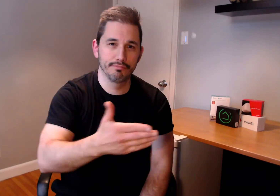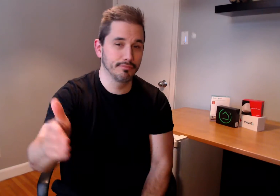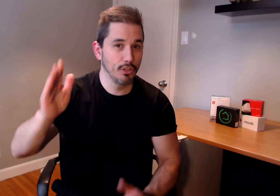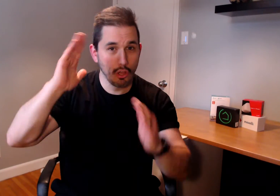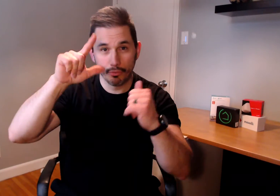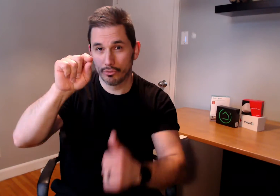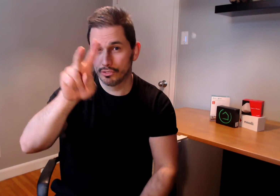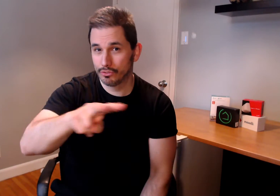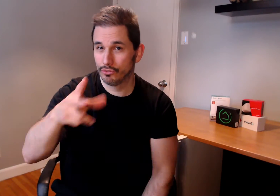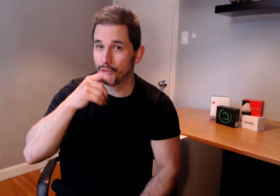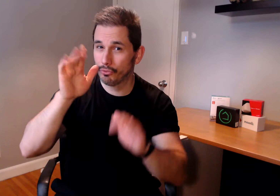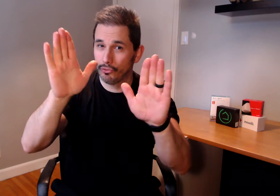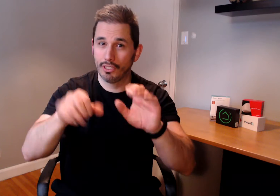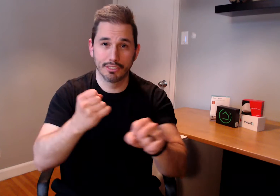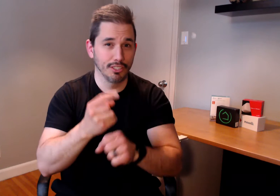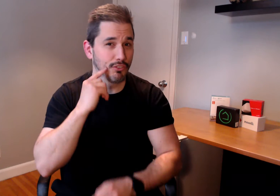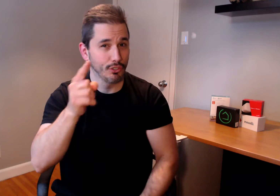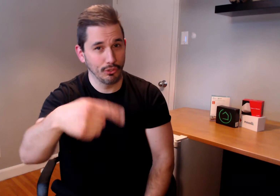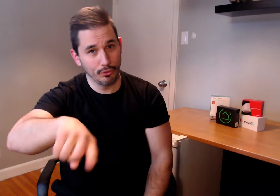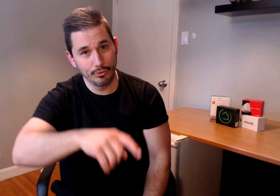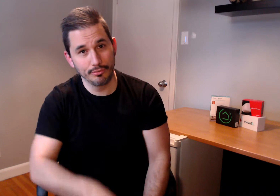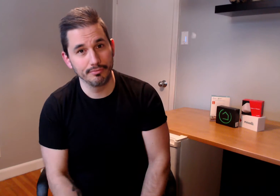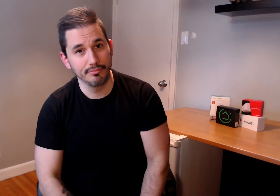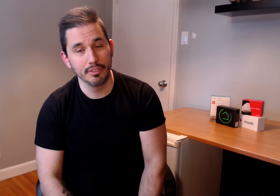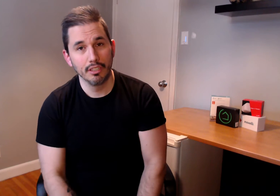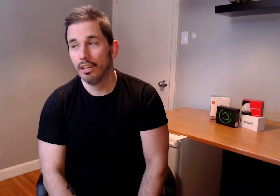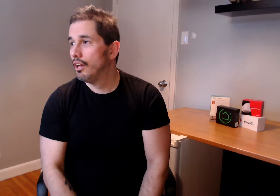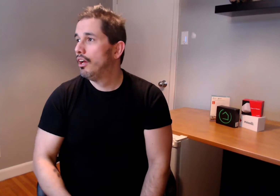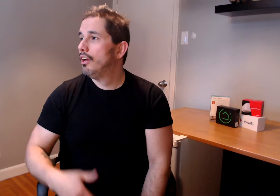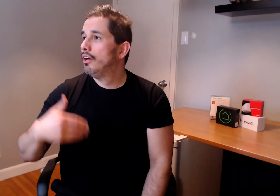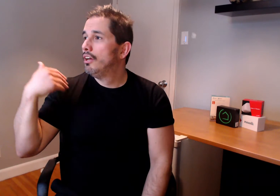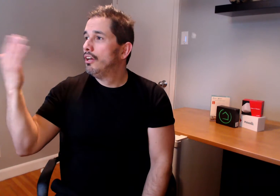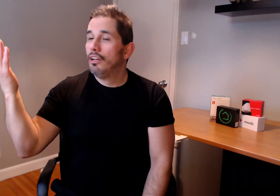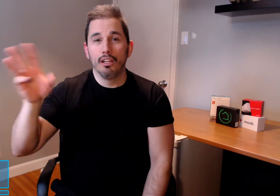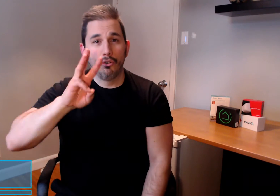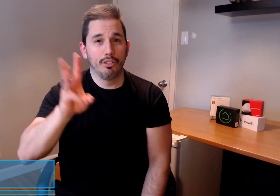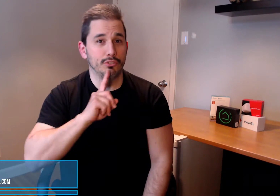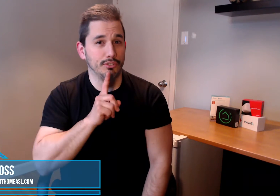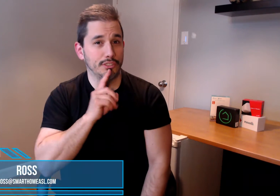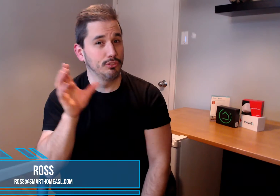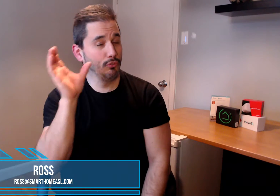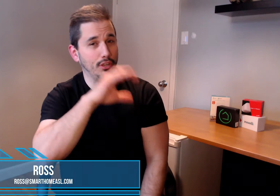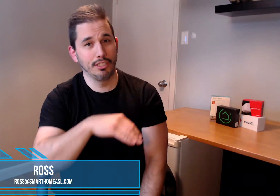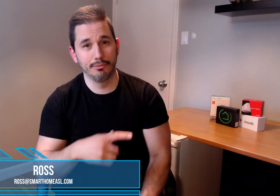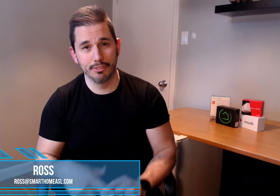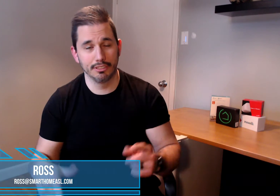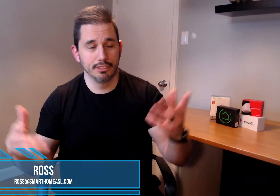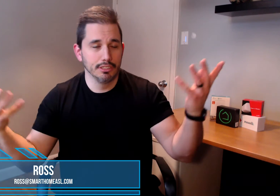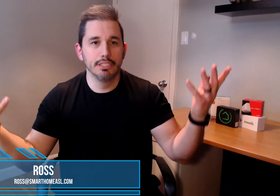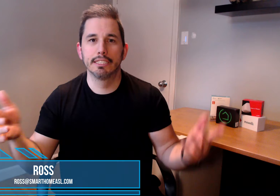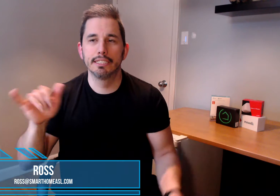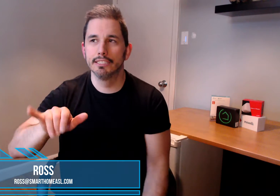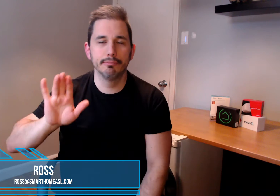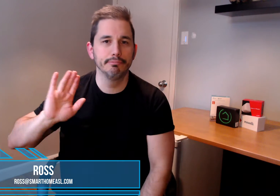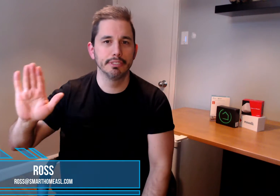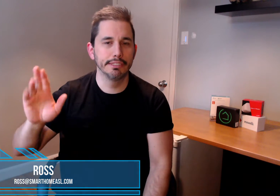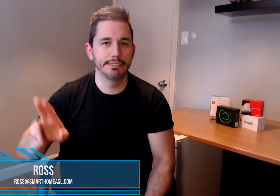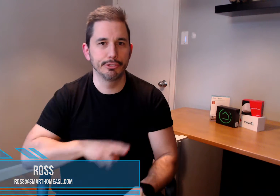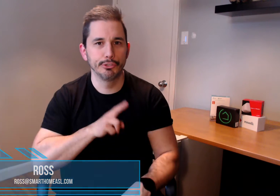Hi everyone. I hope 2022 is a great year for all of you. Well, the weather really is pretty strange, but